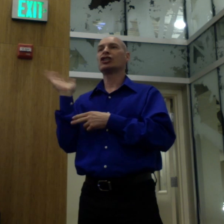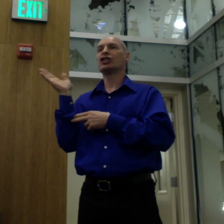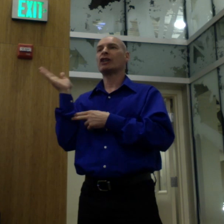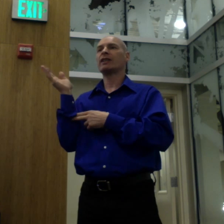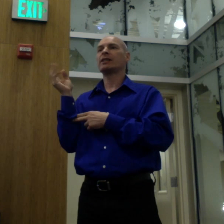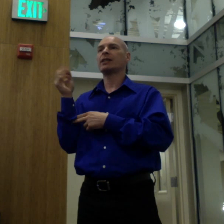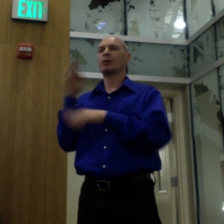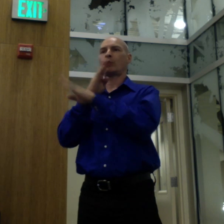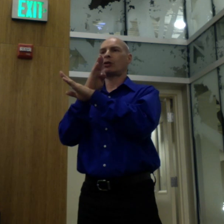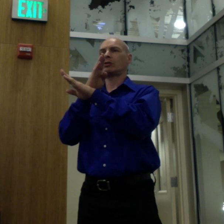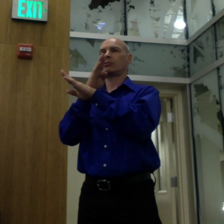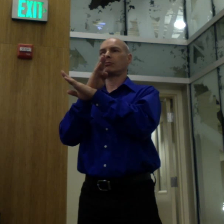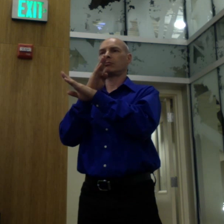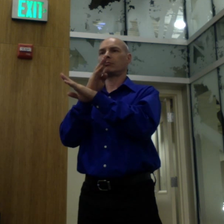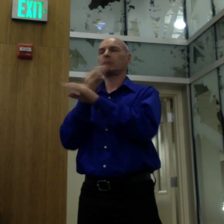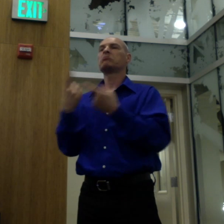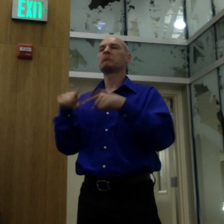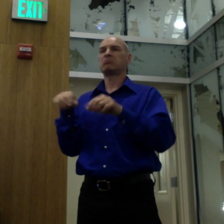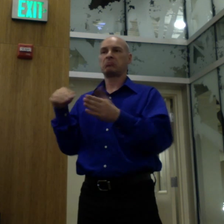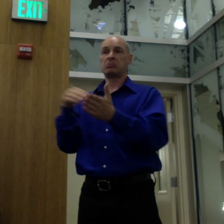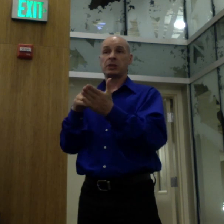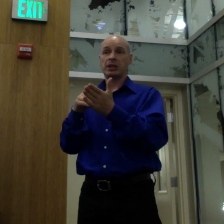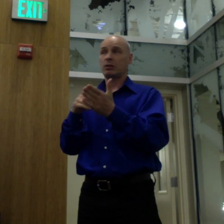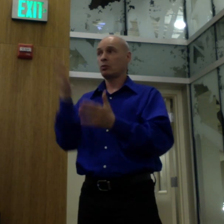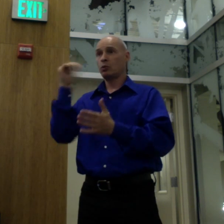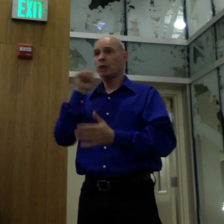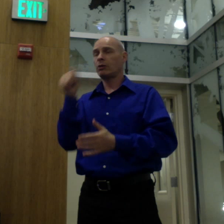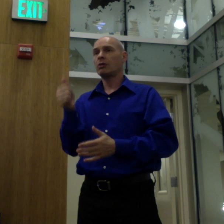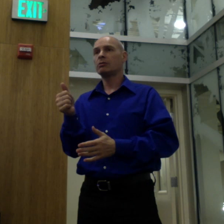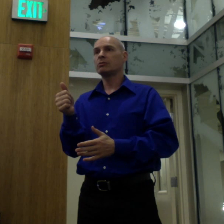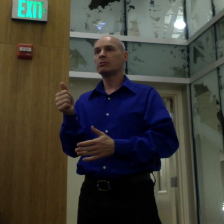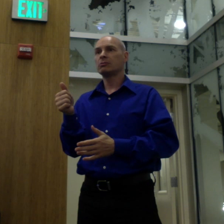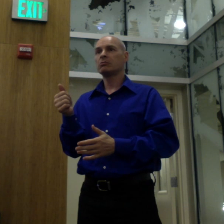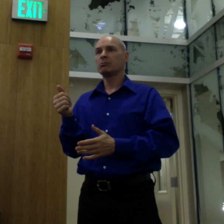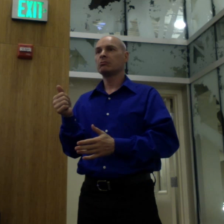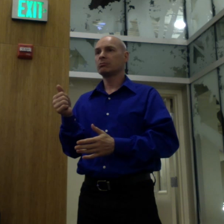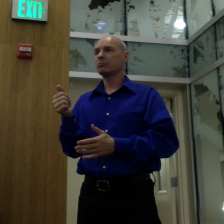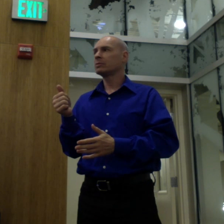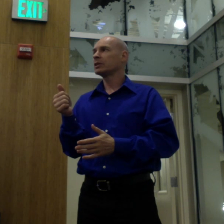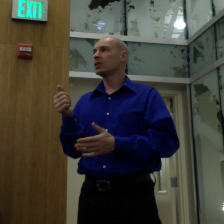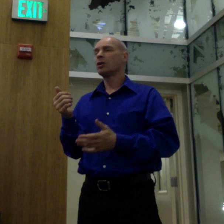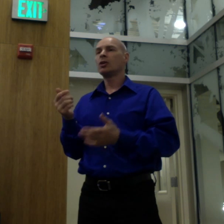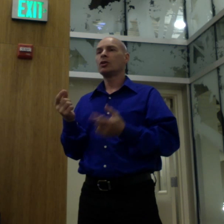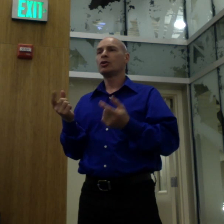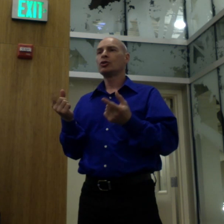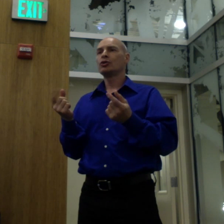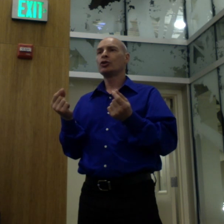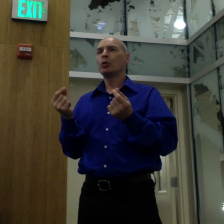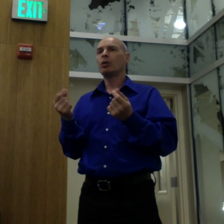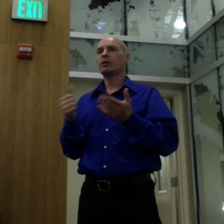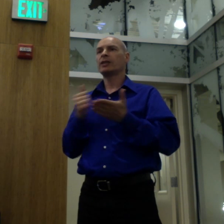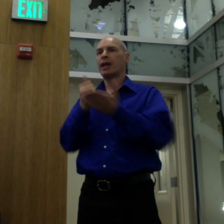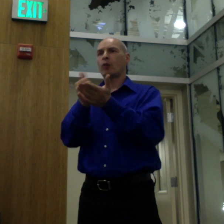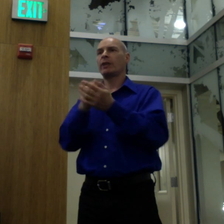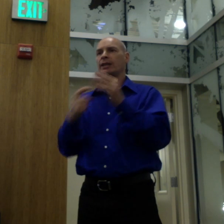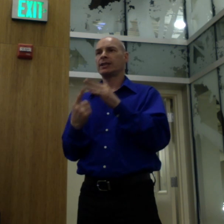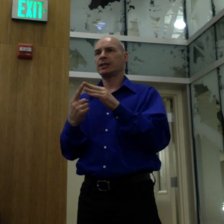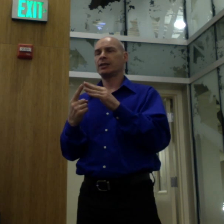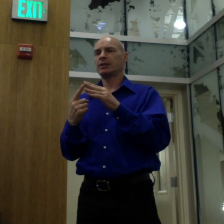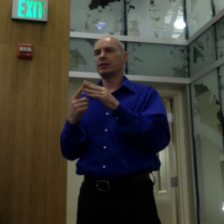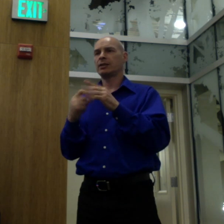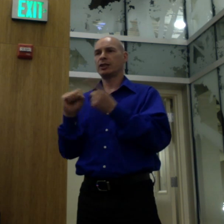It could happen again. I don't see why not. I mean, what have we done to really make that situation better? There just are